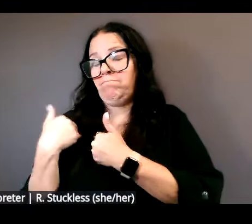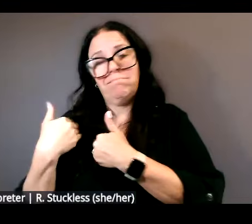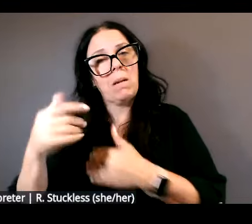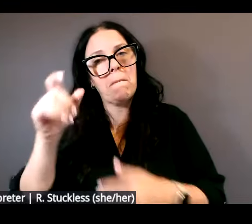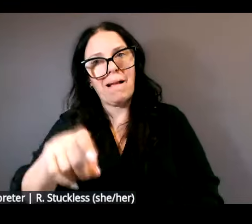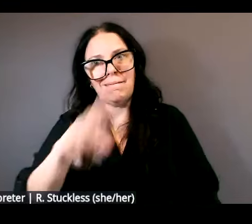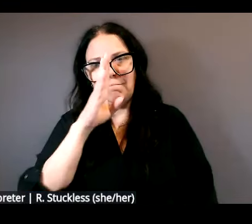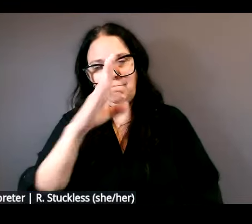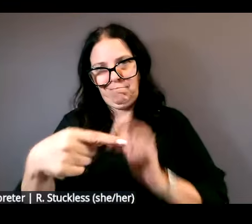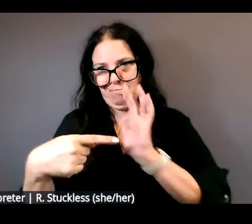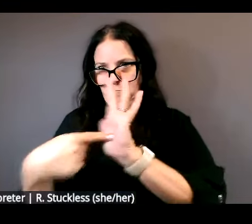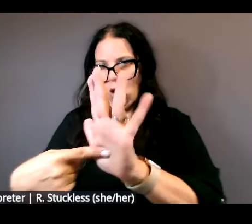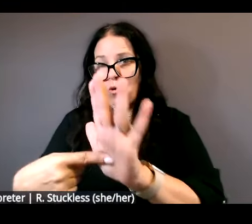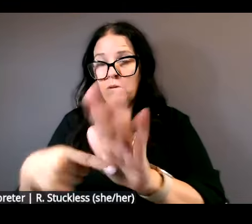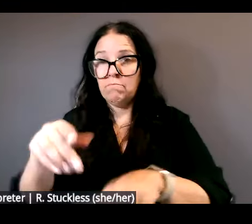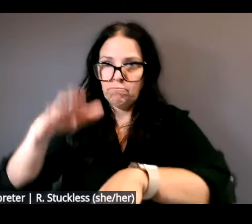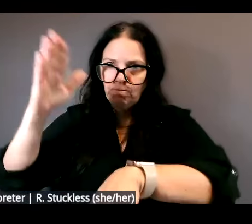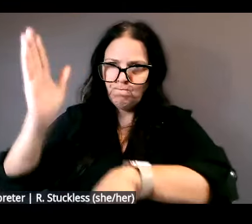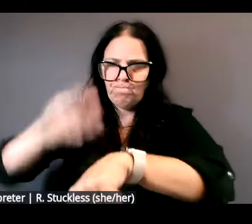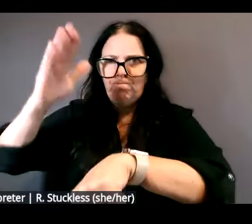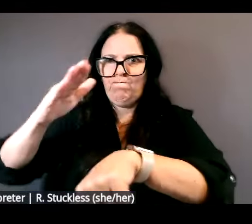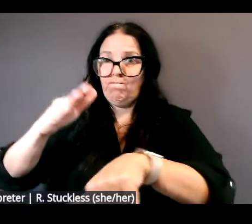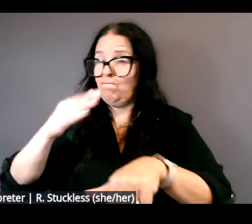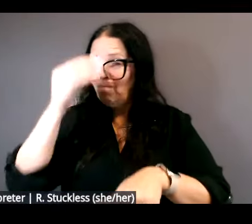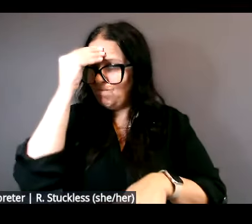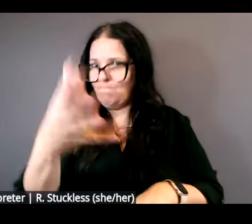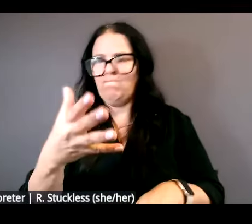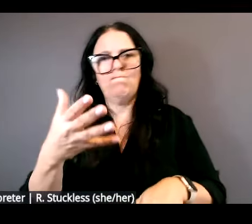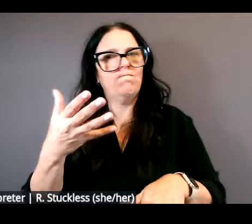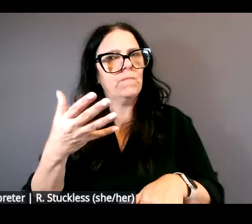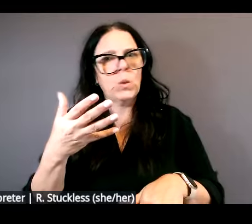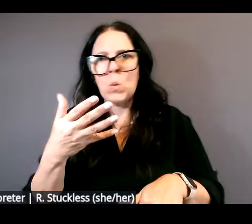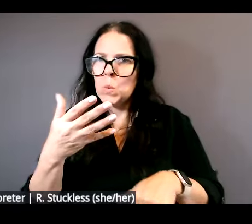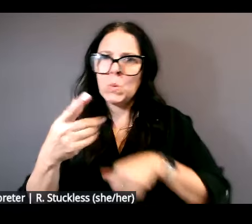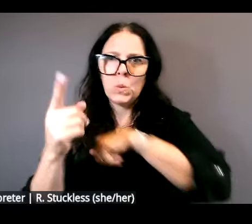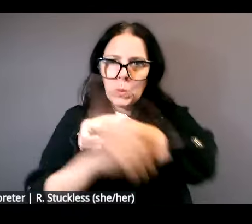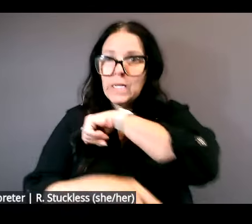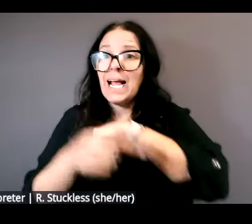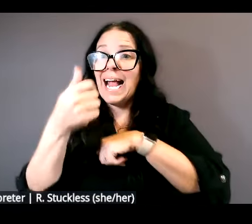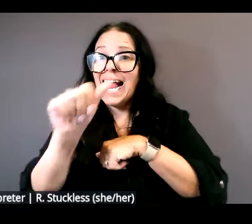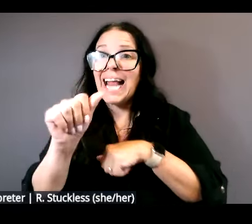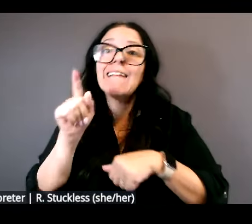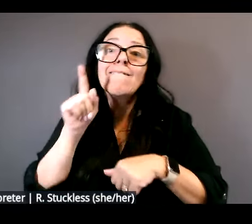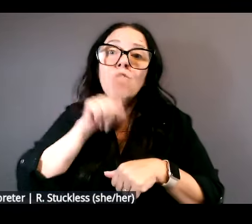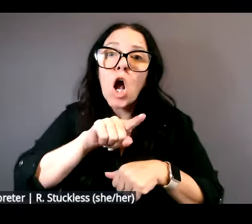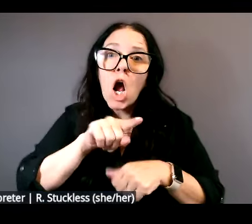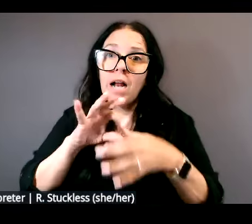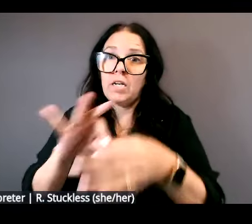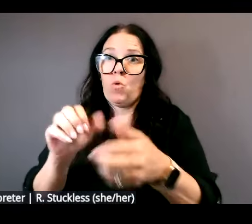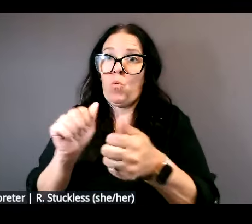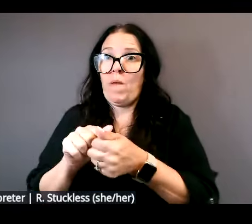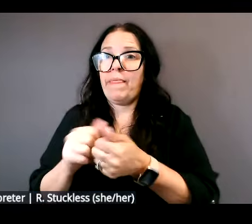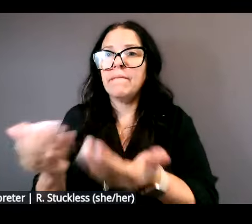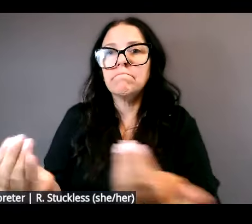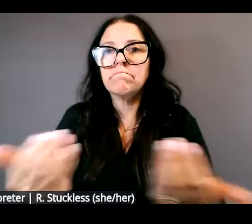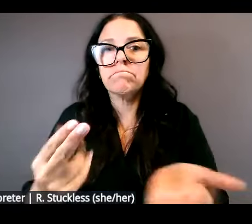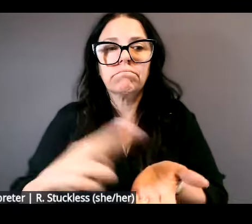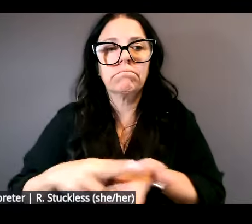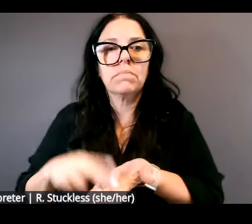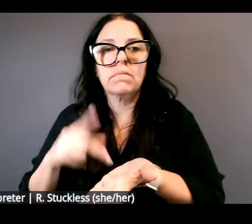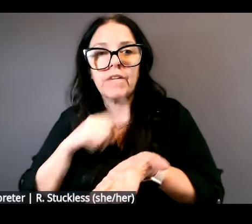fraud of any scale is intolerable. And I know later on in the agenda, you've got a procedure going forward, and I have more